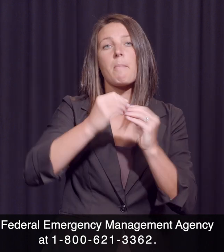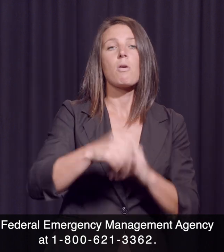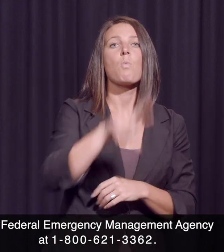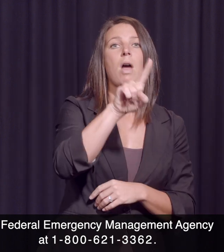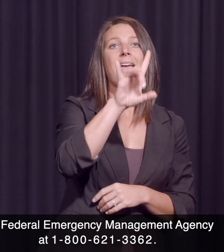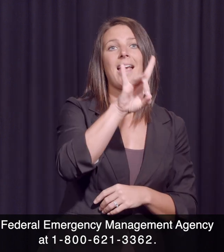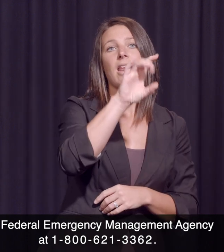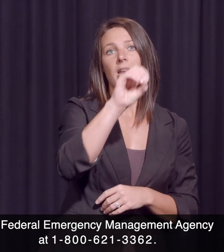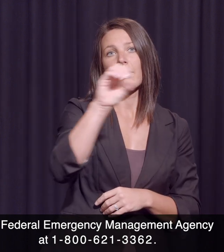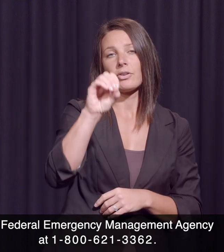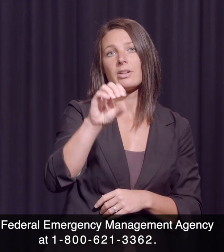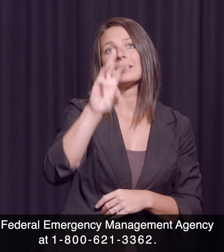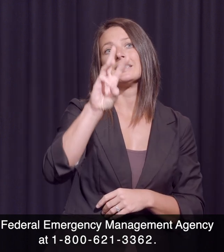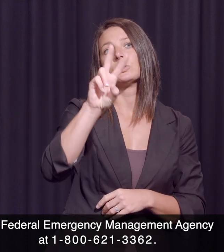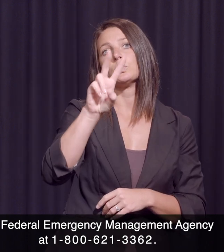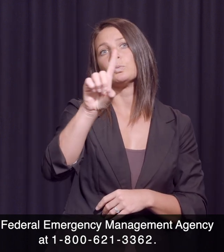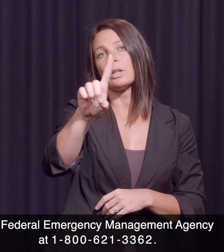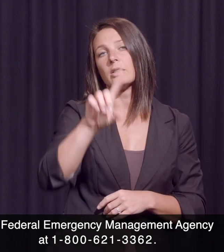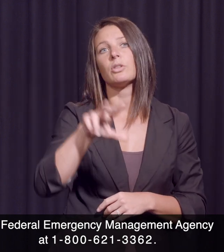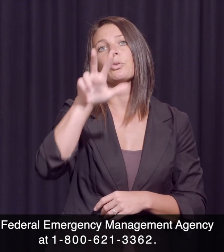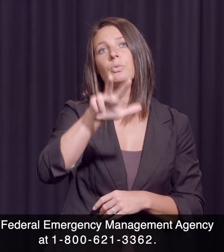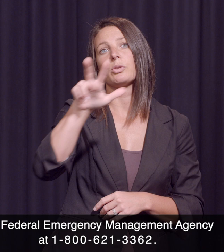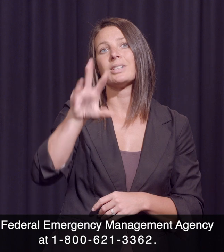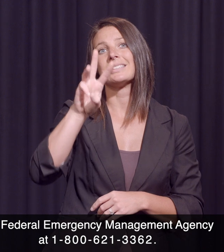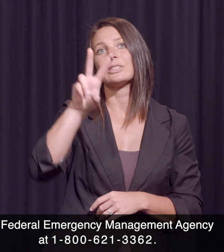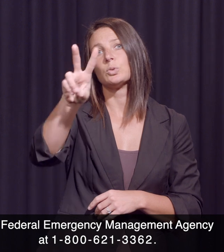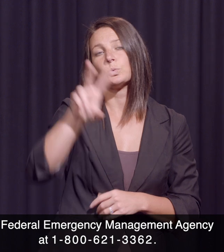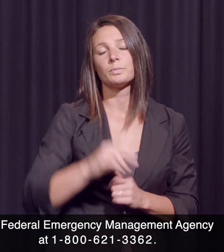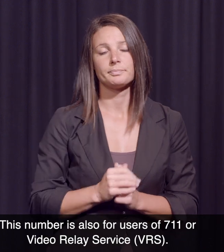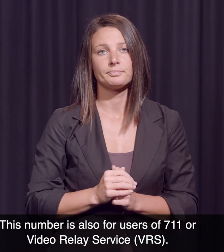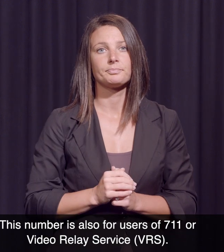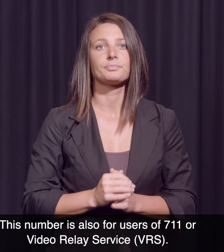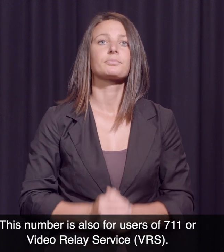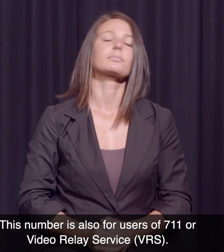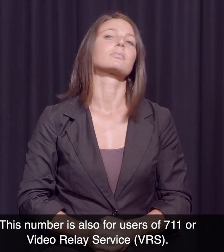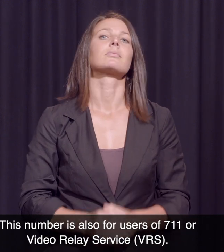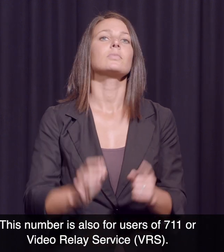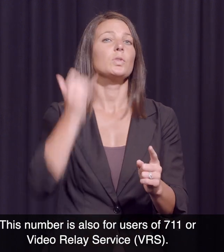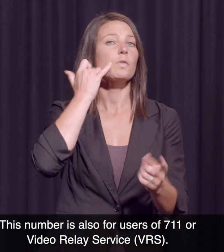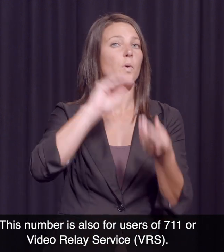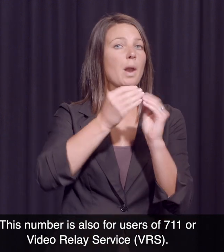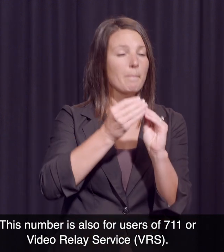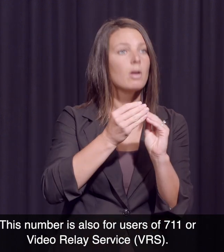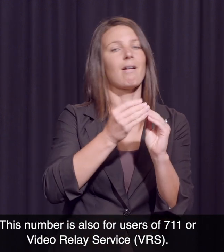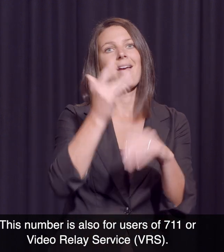-621-3362. This number is also for users of